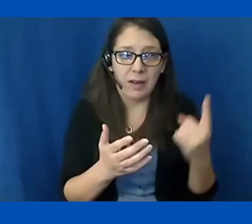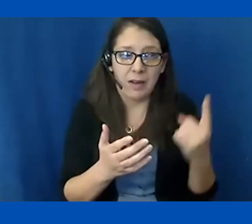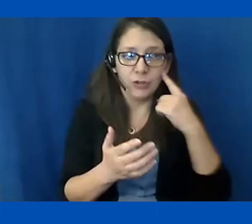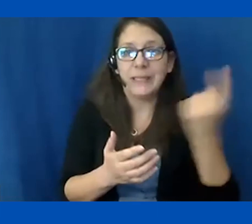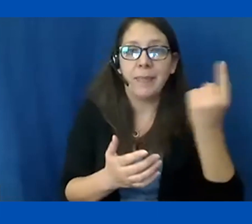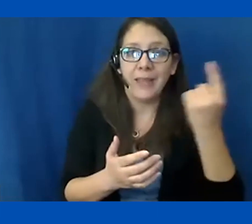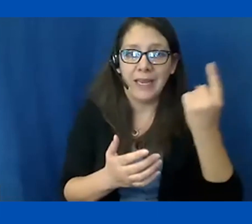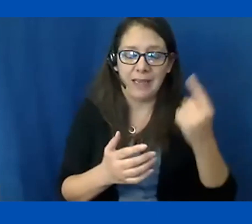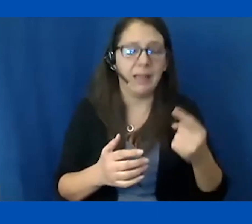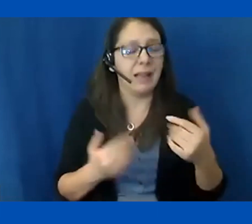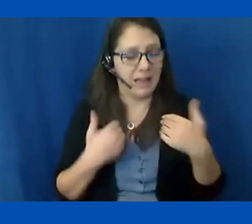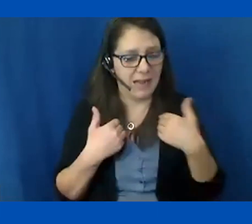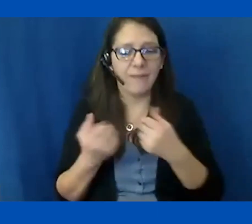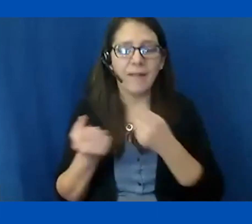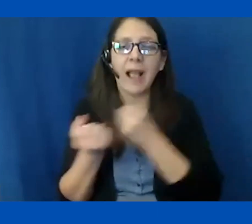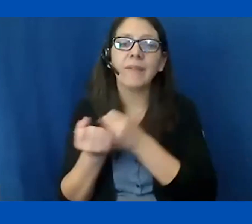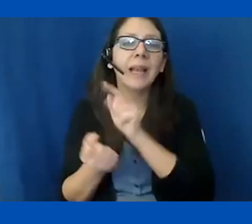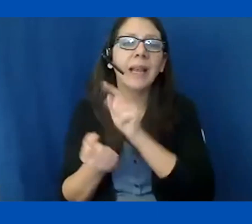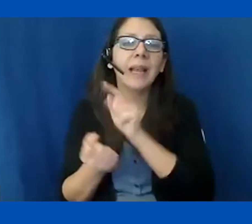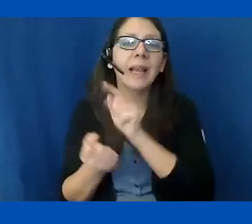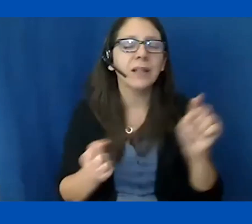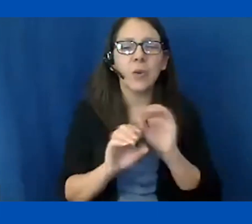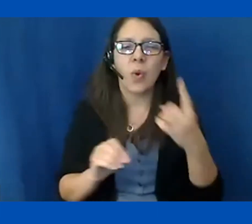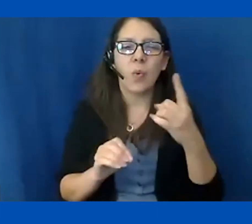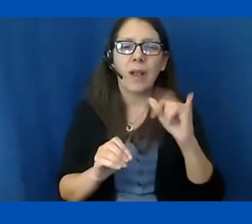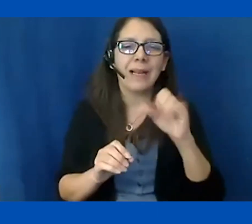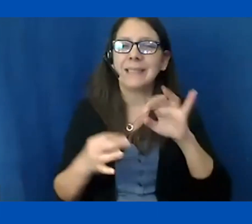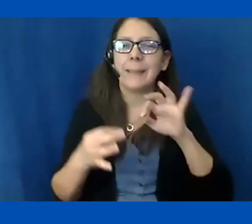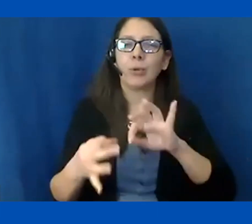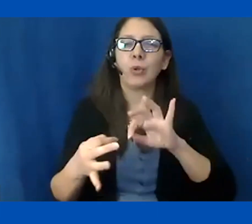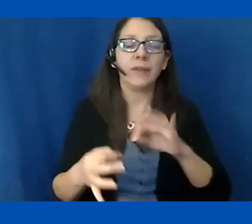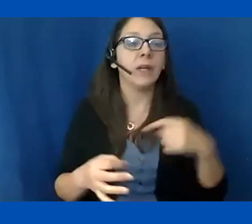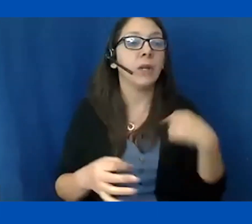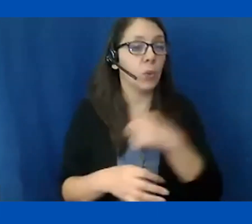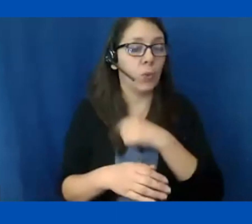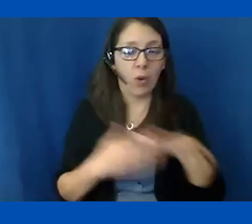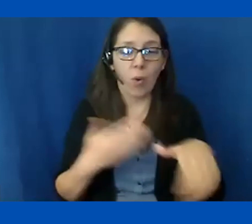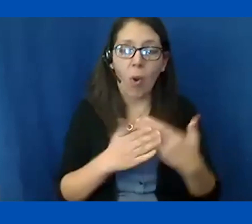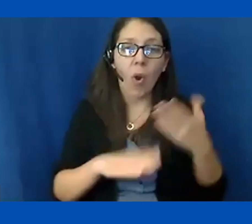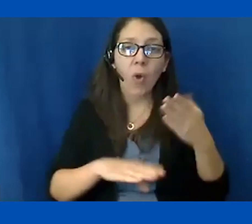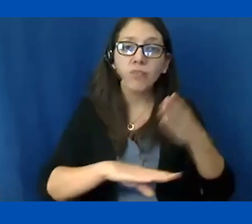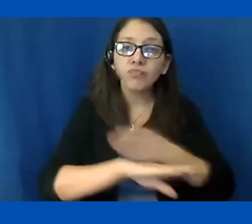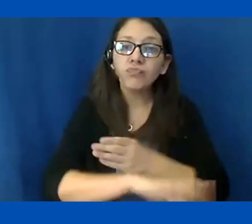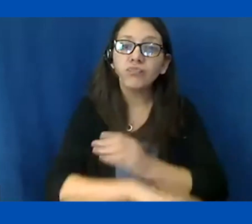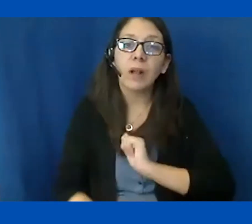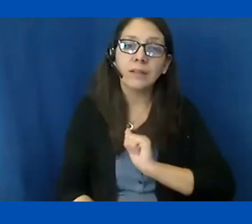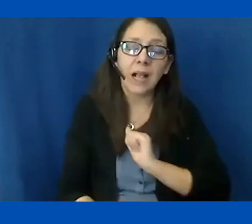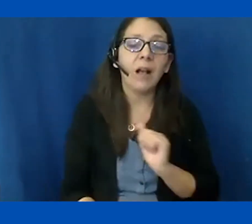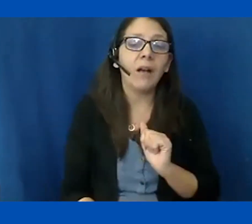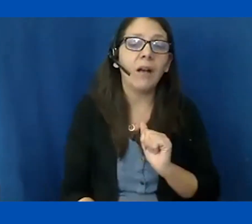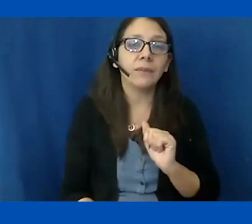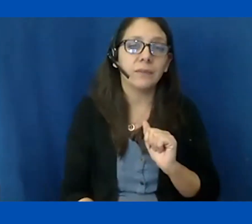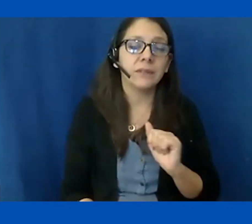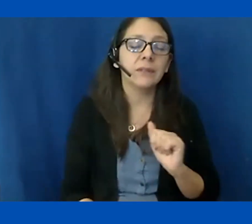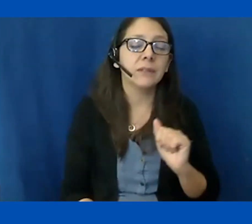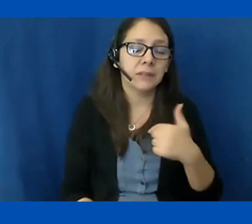Nobody is perfect in any way. So what happens is we're all working on growing and being better. And so I think about